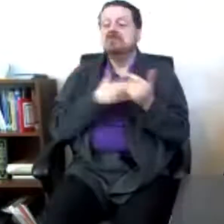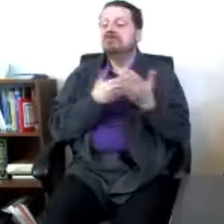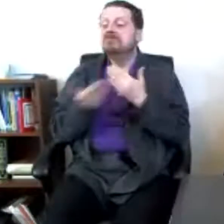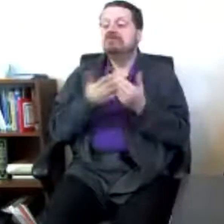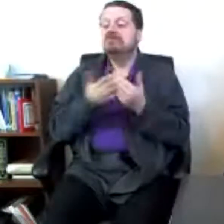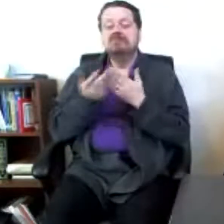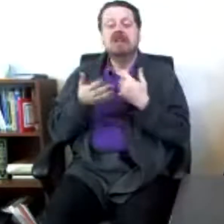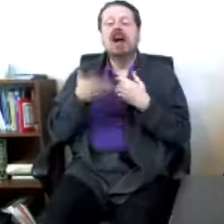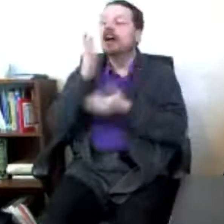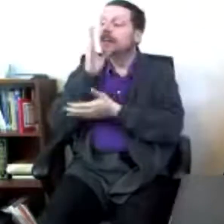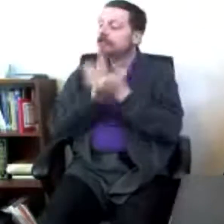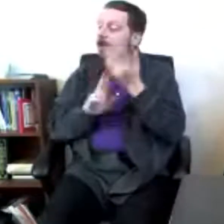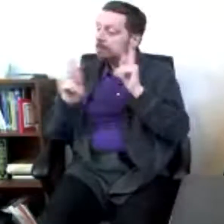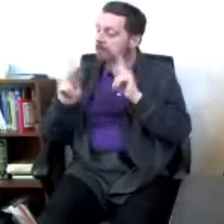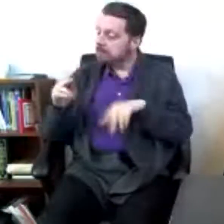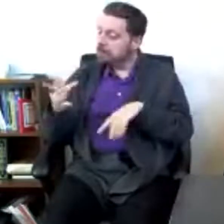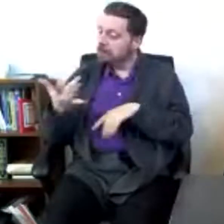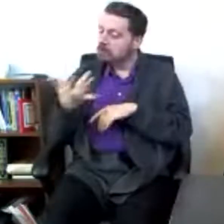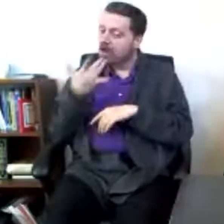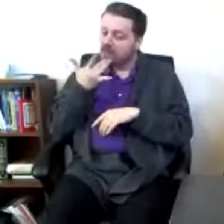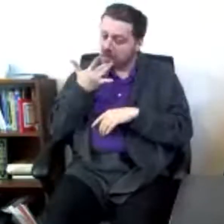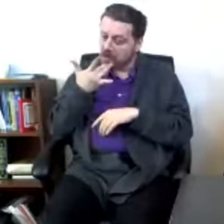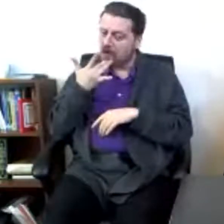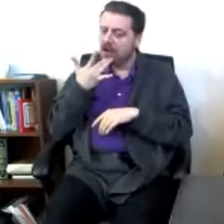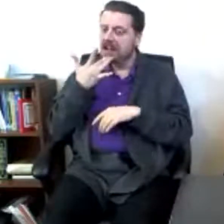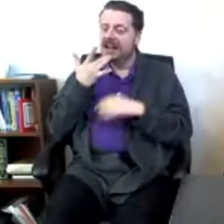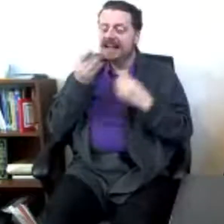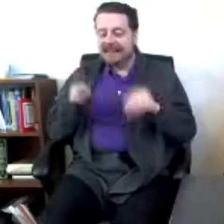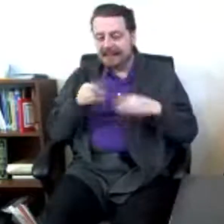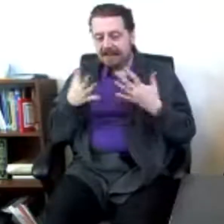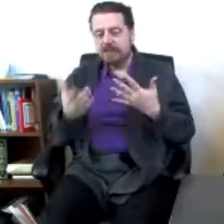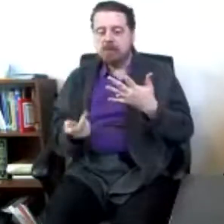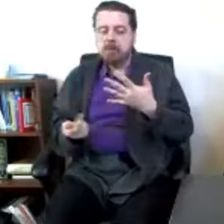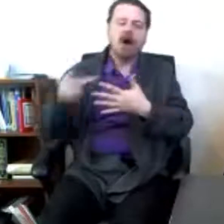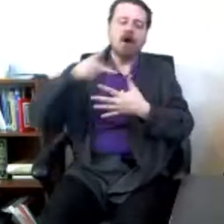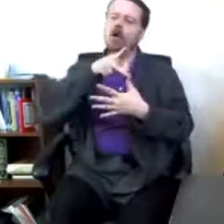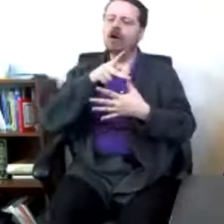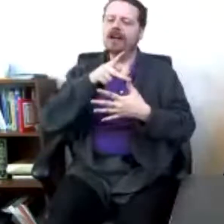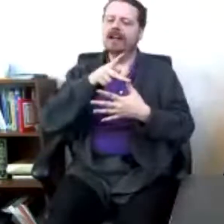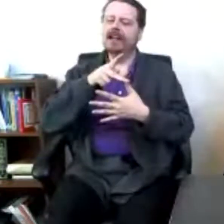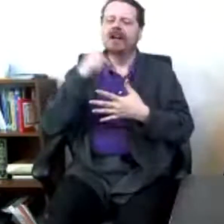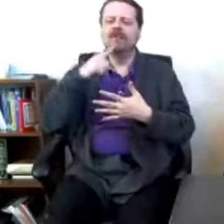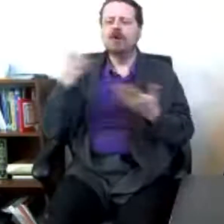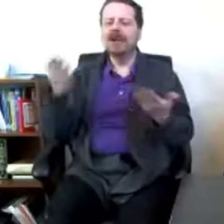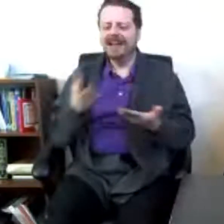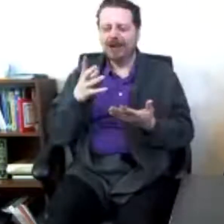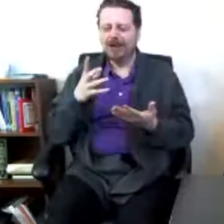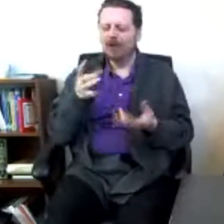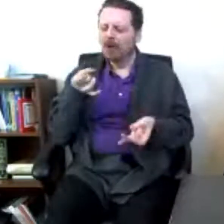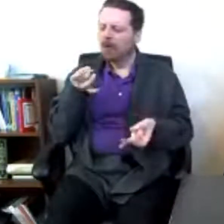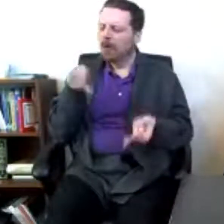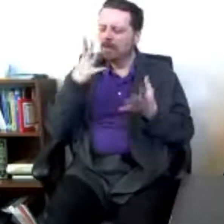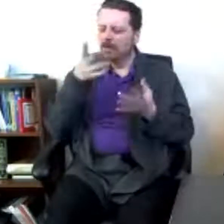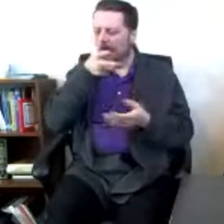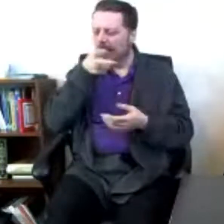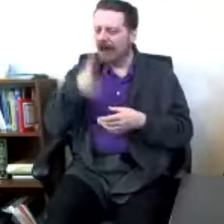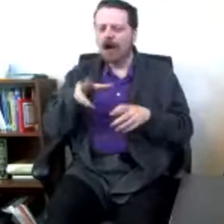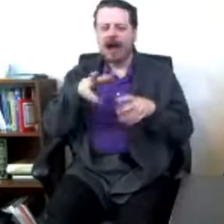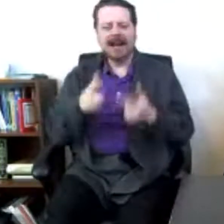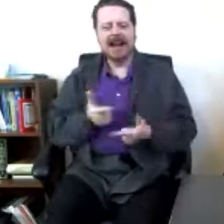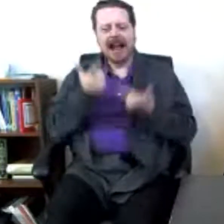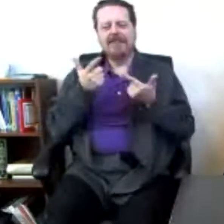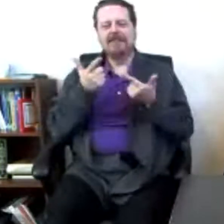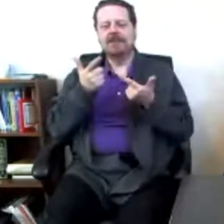people give preference and priority to this short lived miserable life over